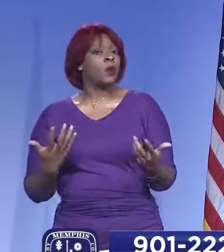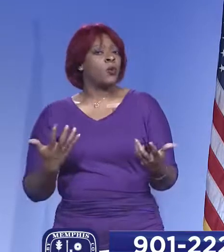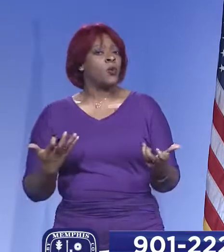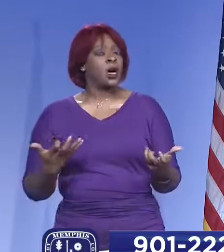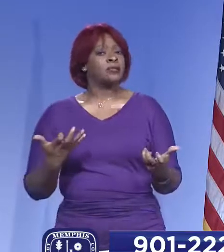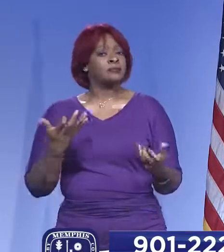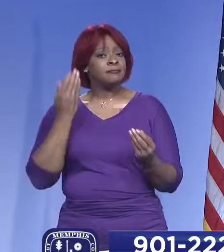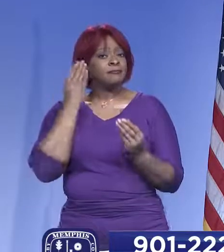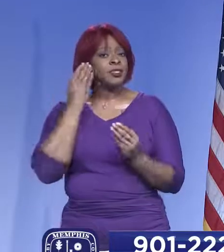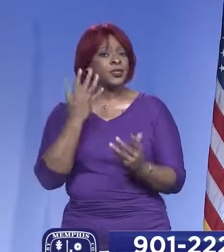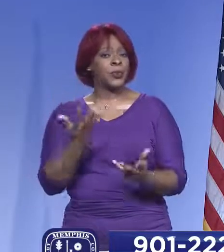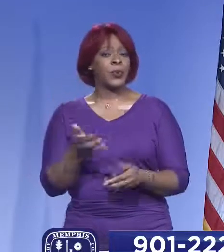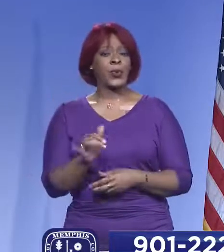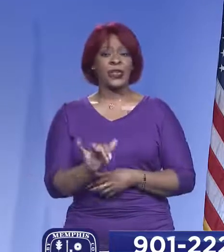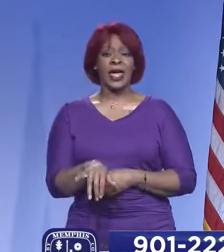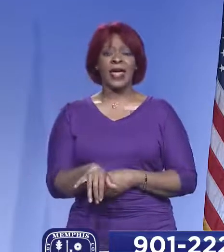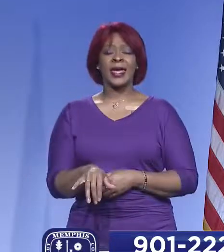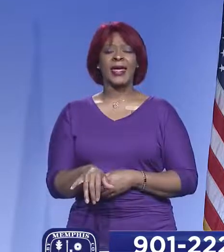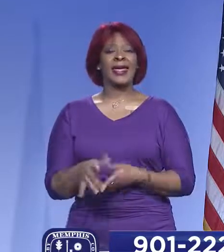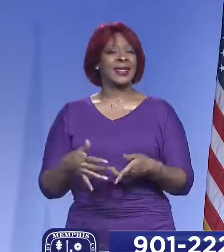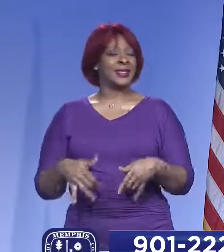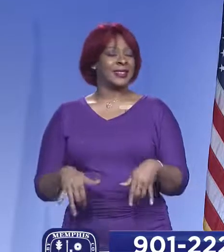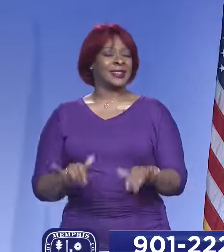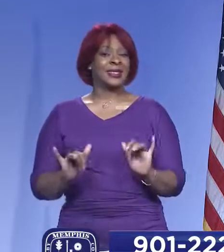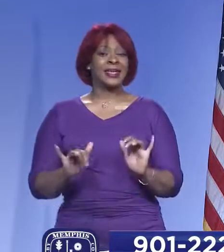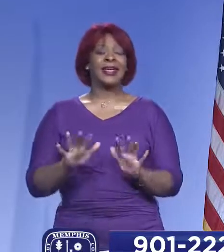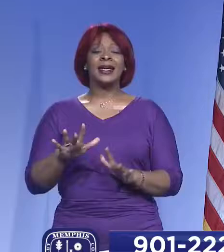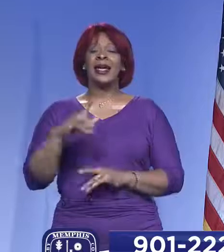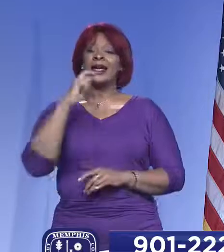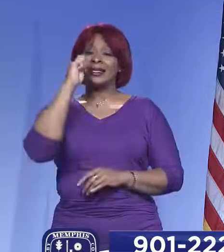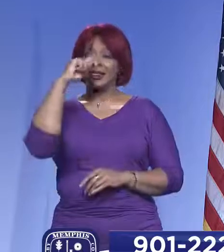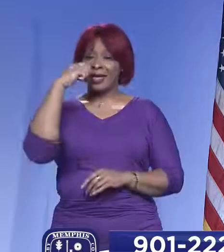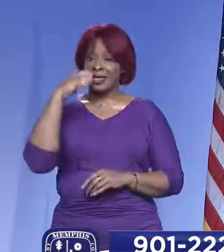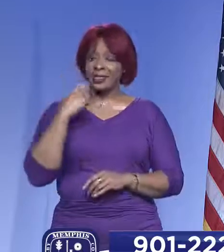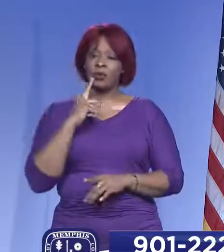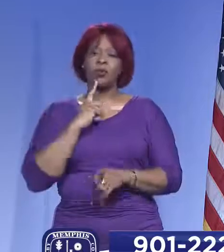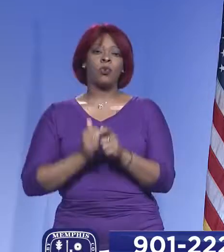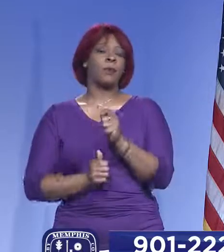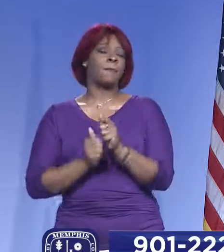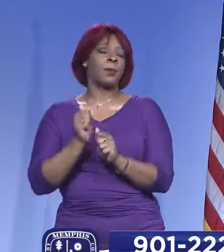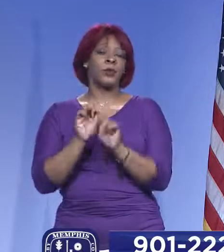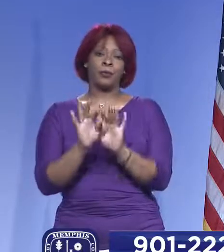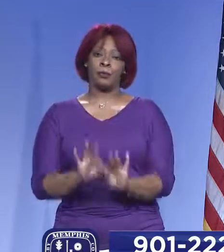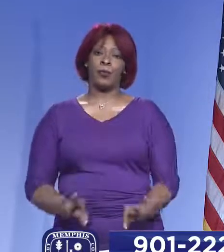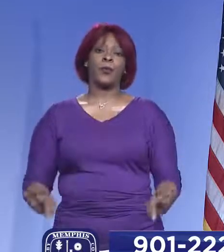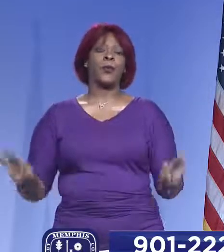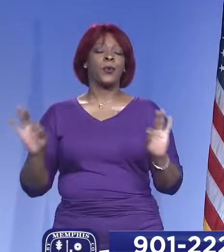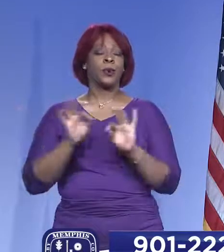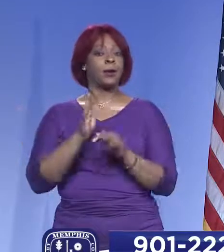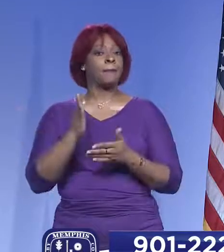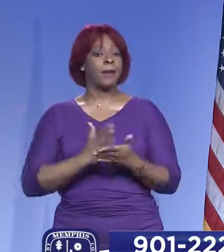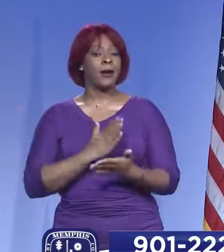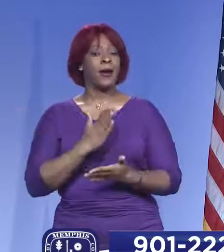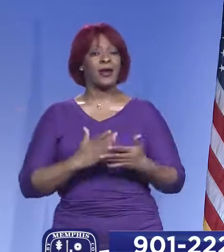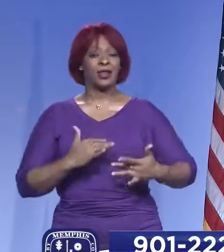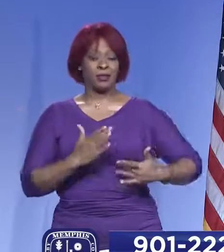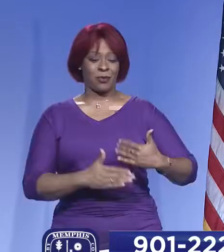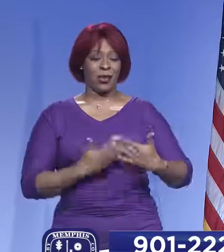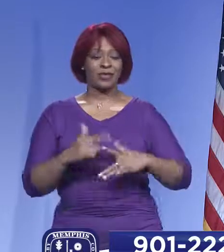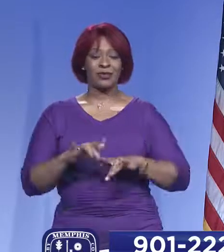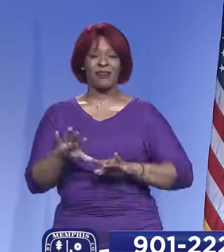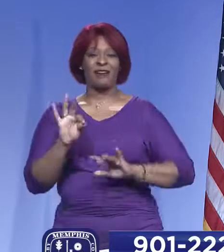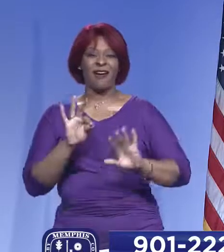though, say that still testing is really one of the most important pieces to the process and the